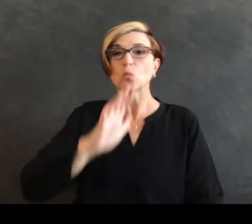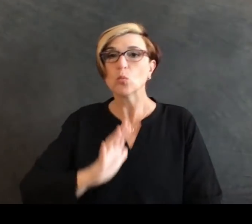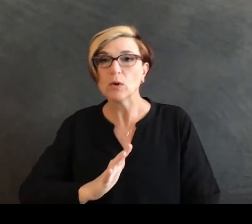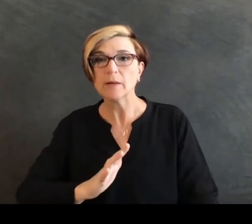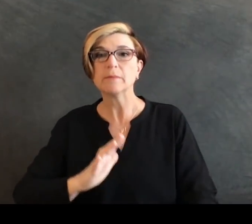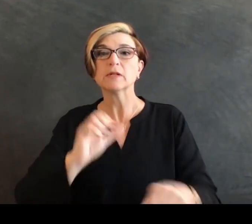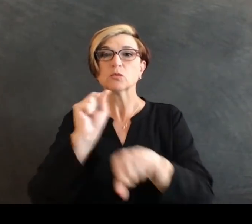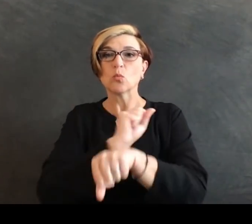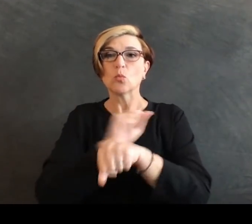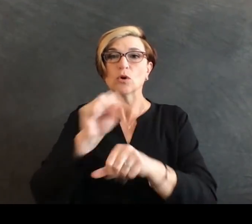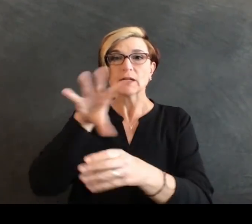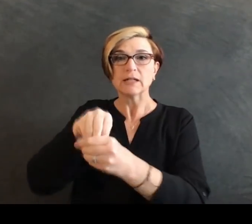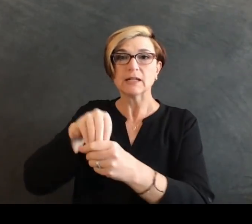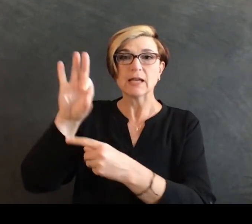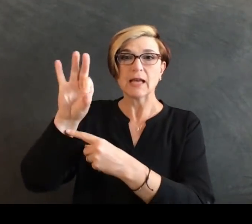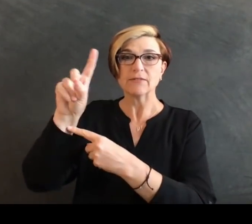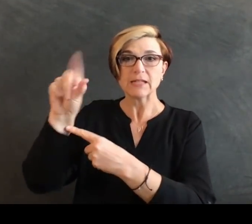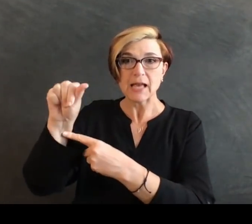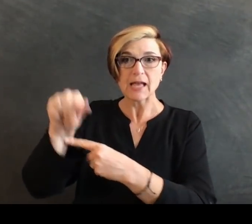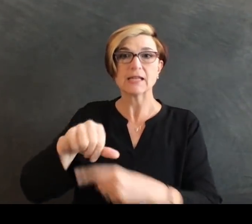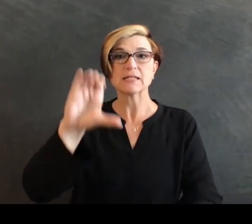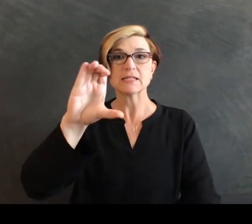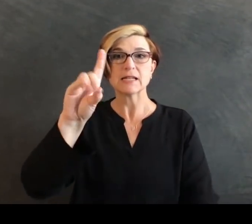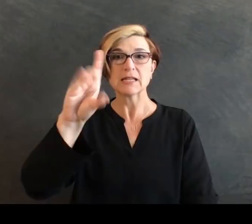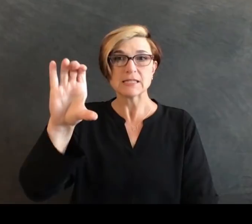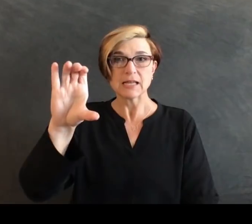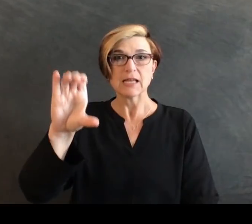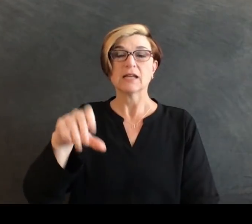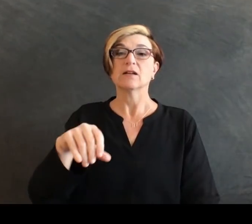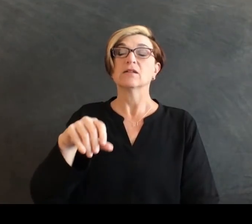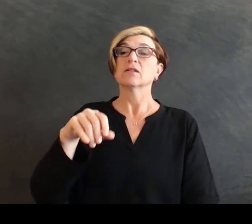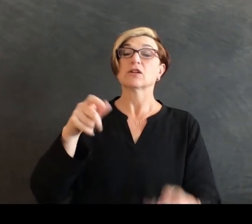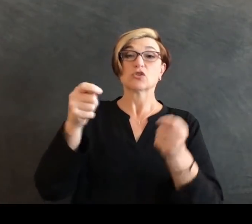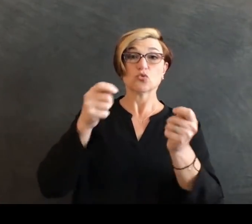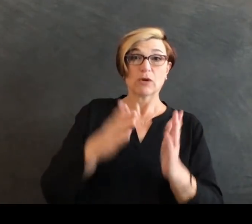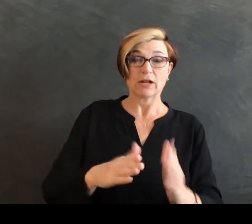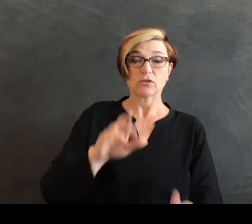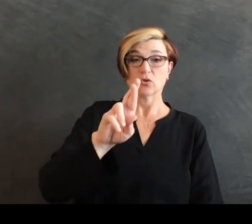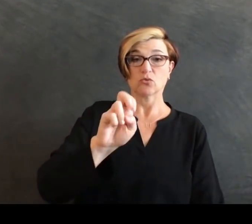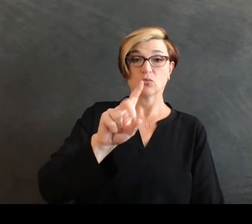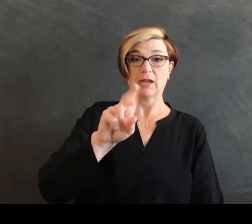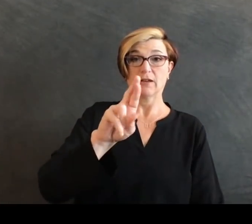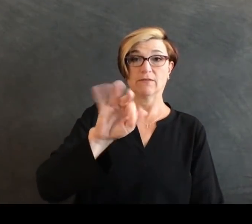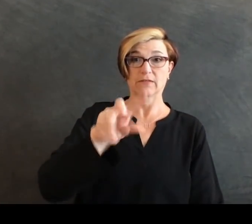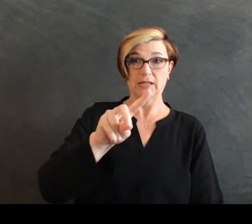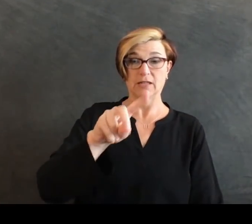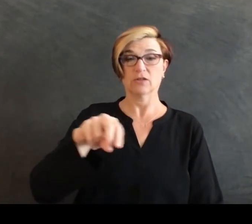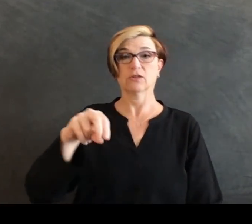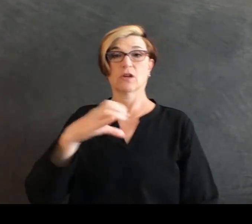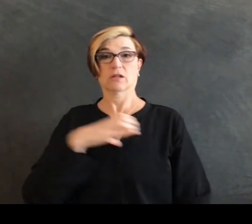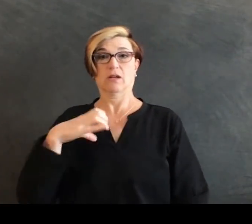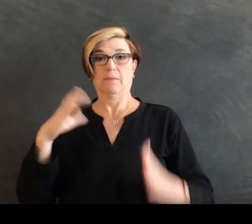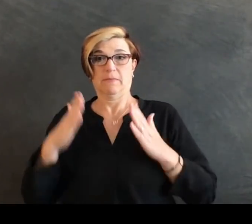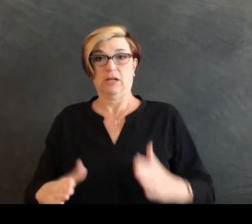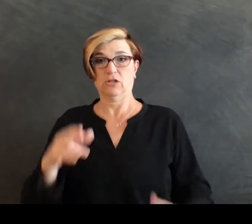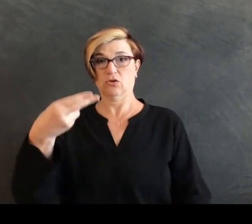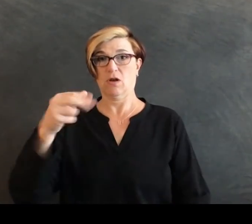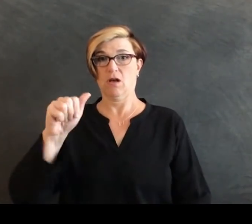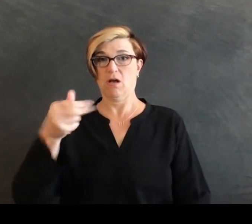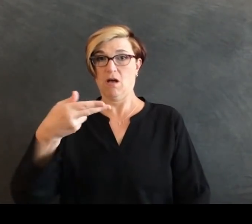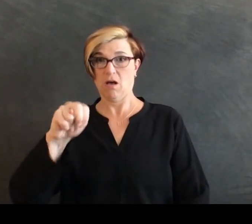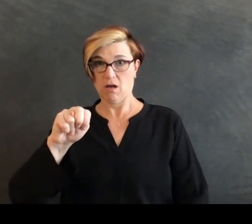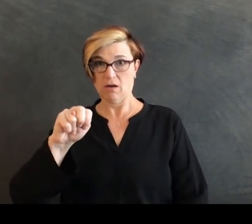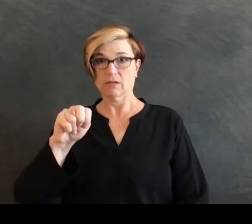and the CDC, including Director Redfield and Commissioner Hahn. Together, the FDA and CDC have worked to balance the need for testing